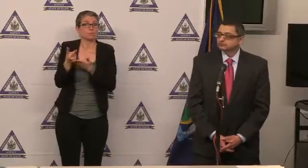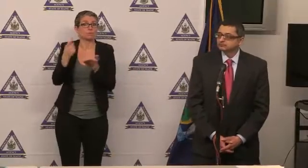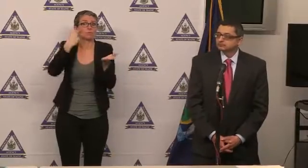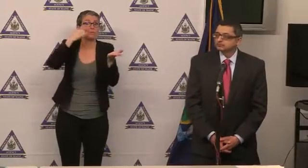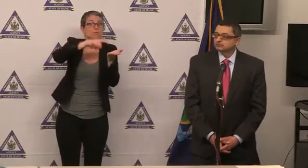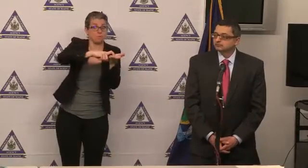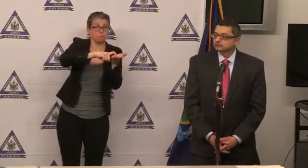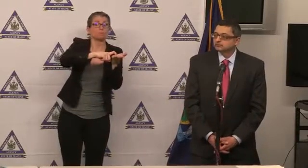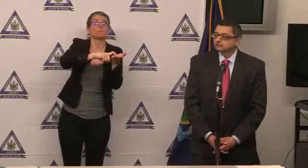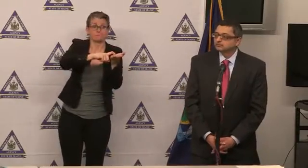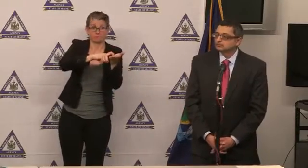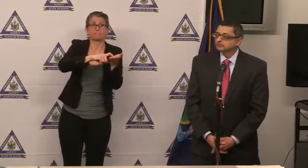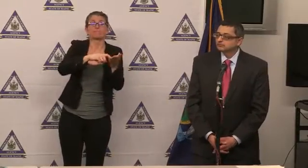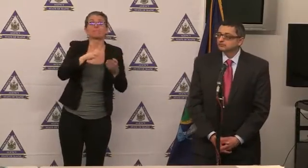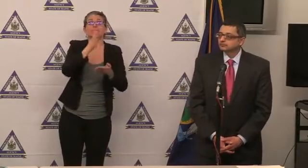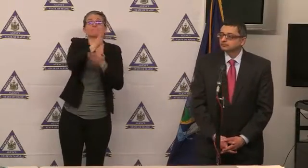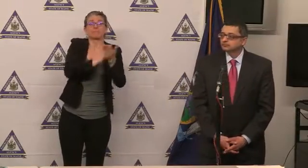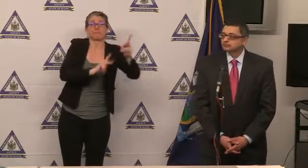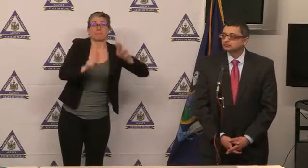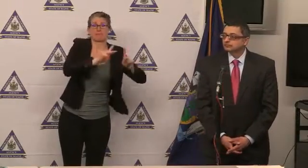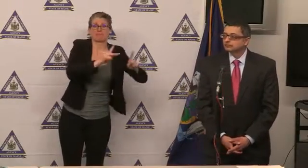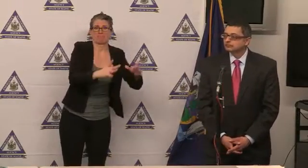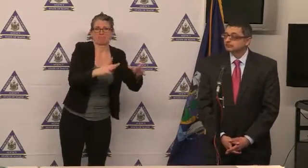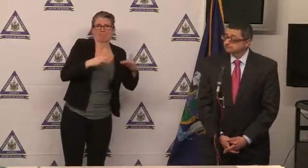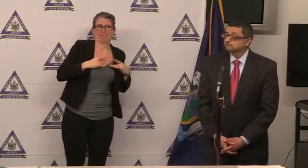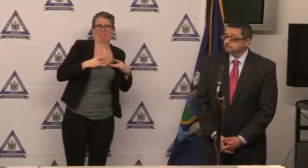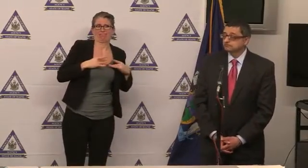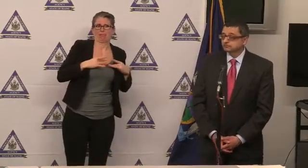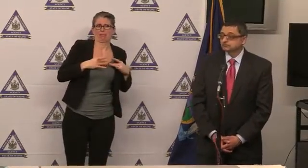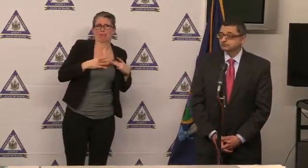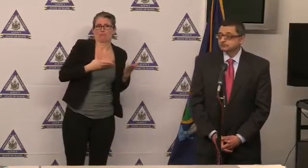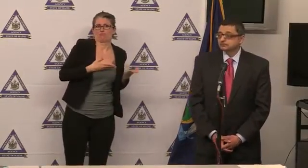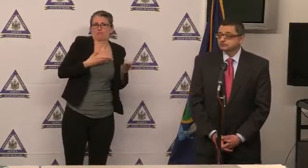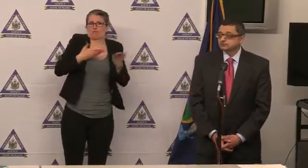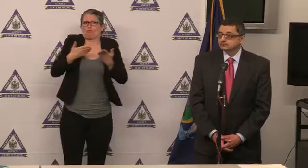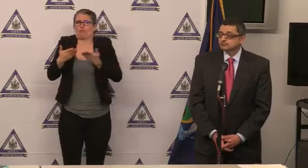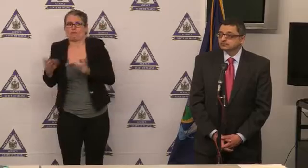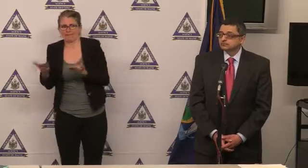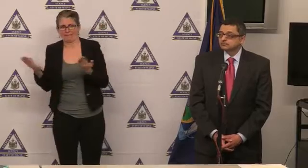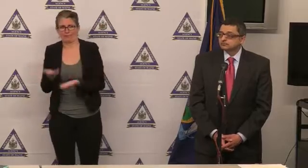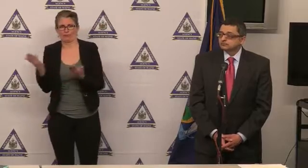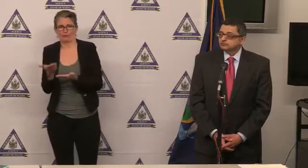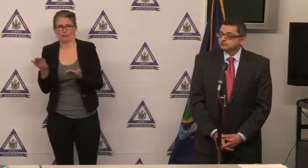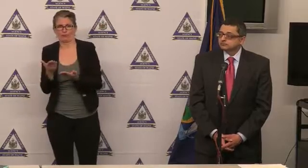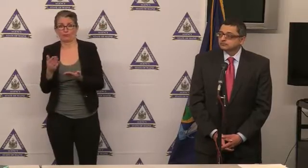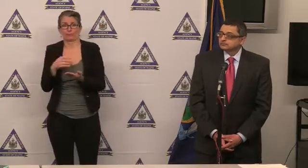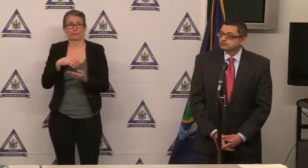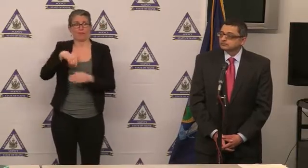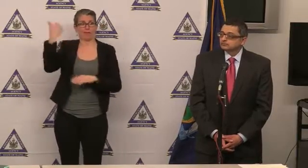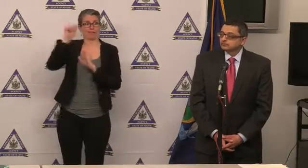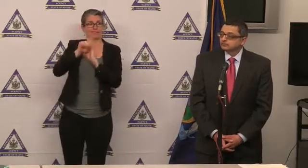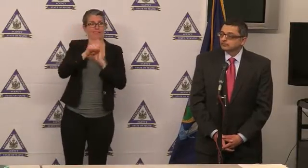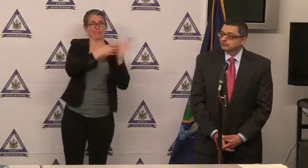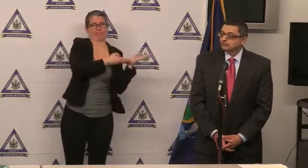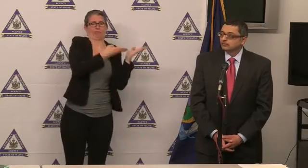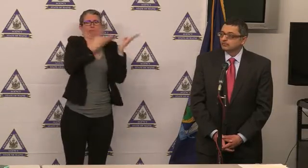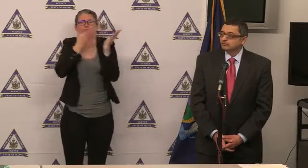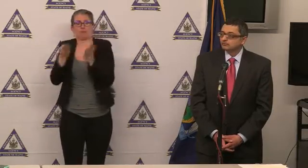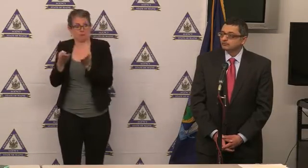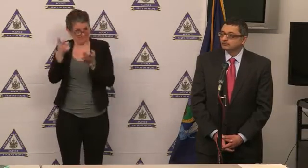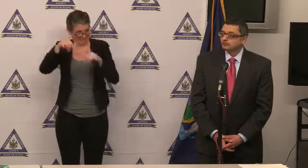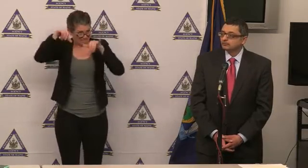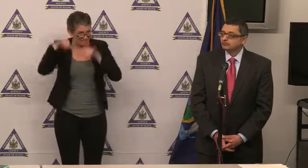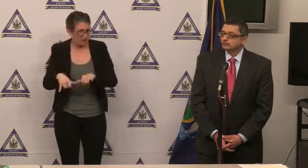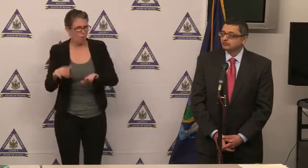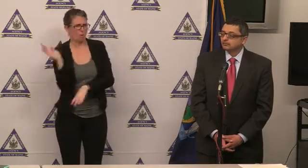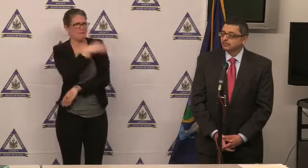those people still able to live, say, like in Knox County? And people want to know, like, are there people still living in